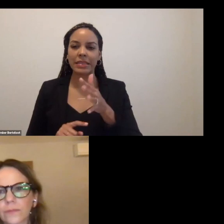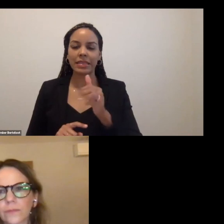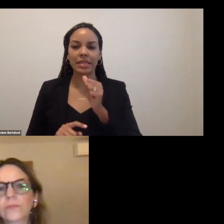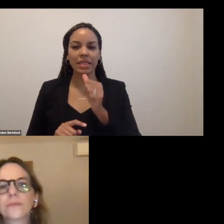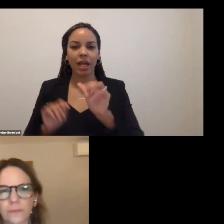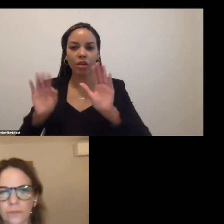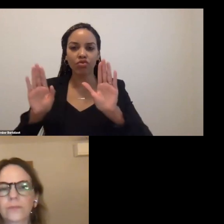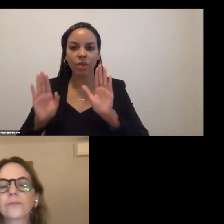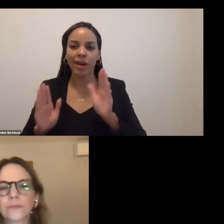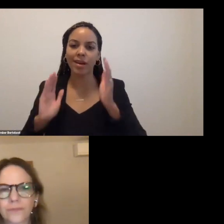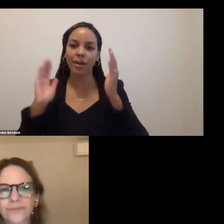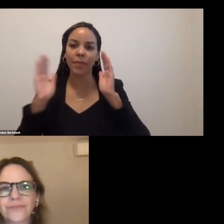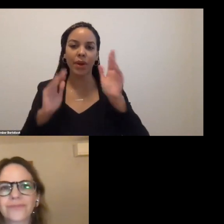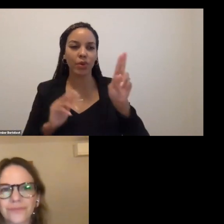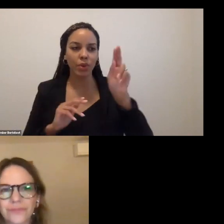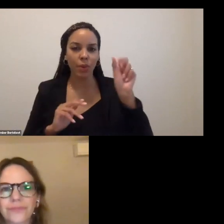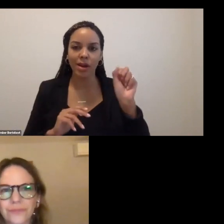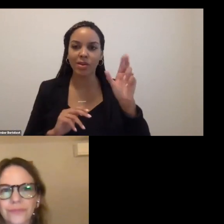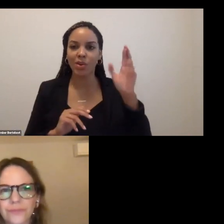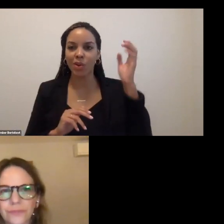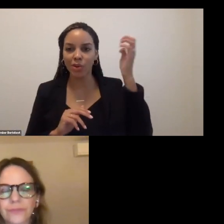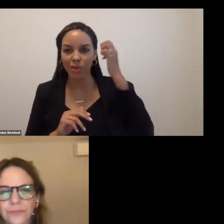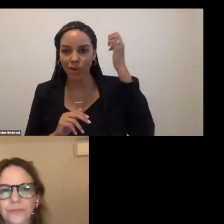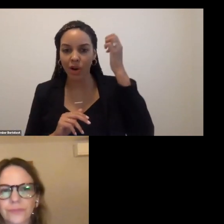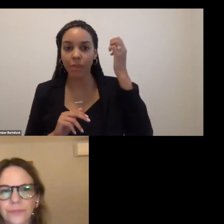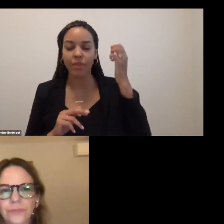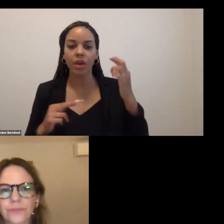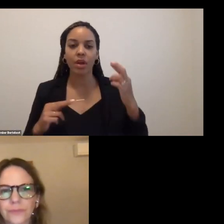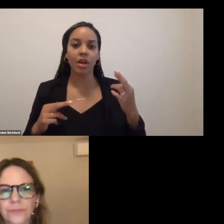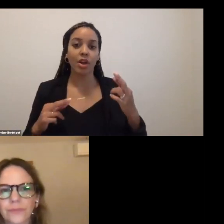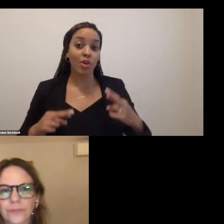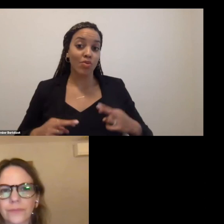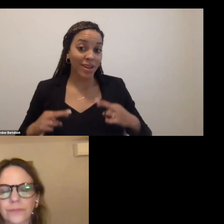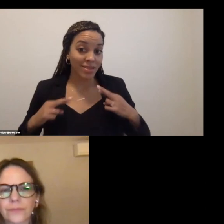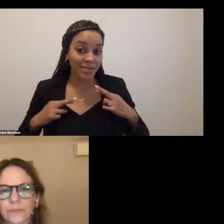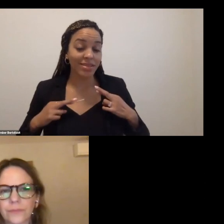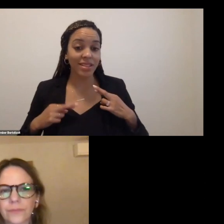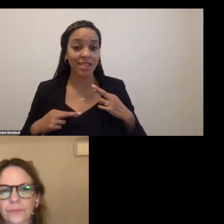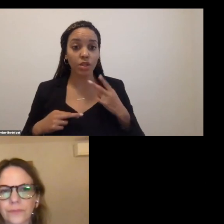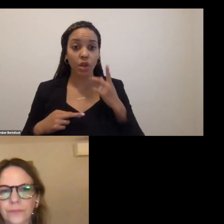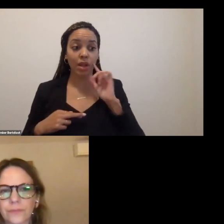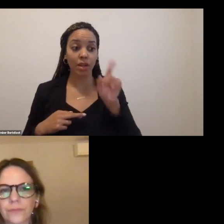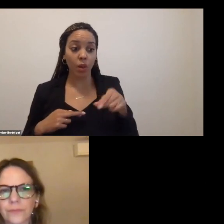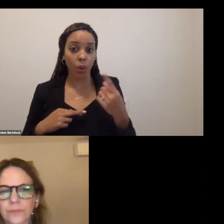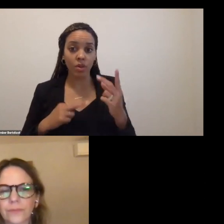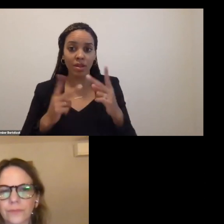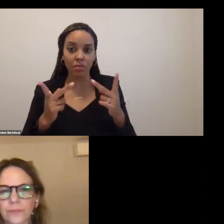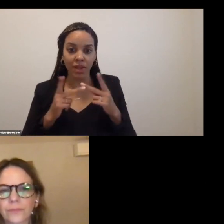in United States or European, the residencies are almost the only one where they can meet and discuss